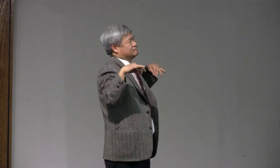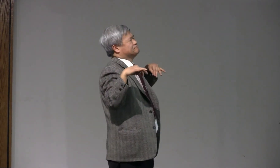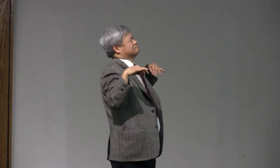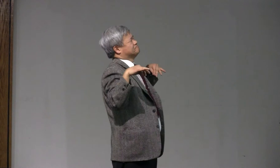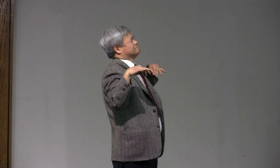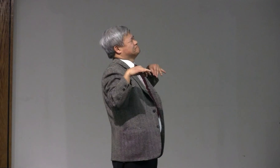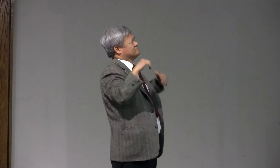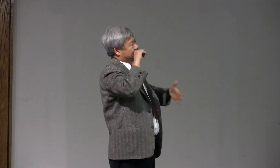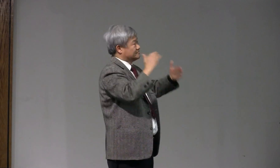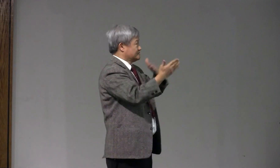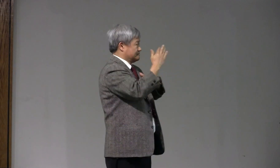Change clothes.